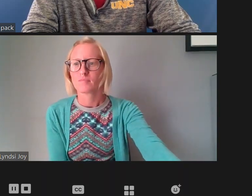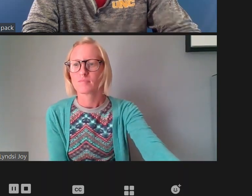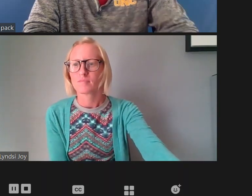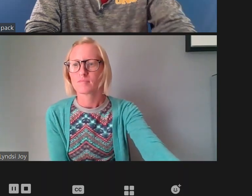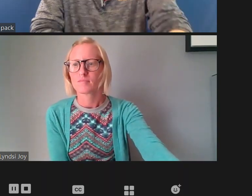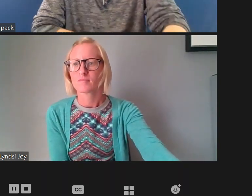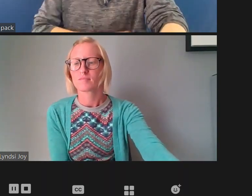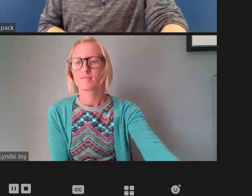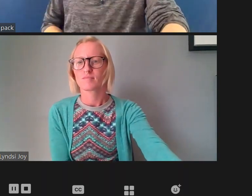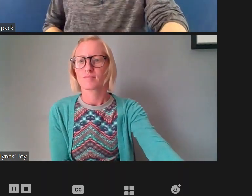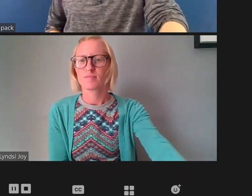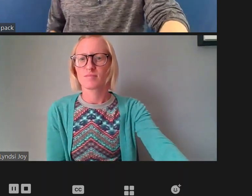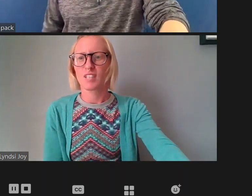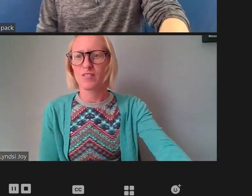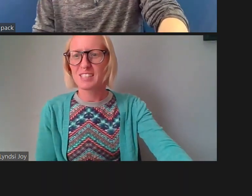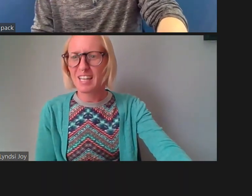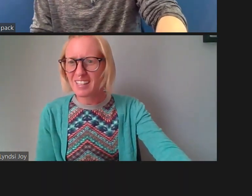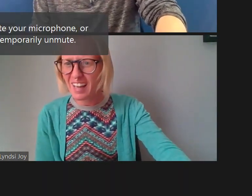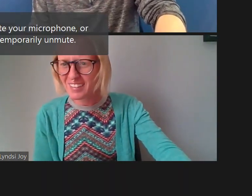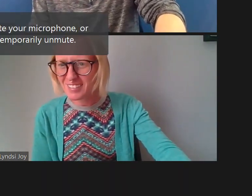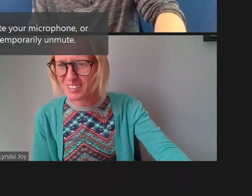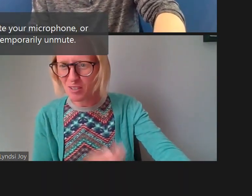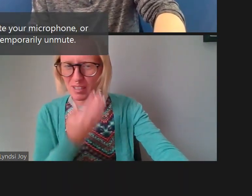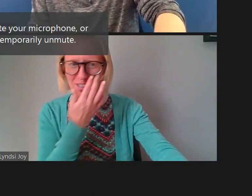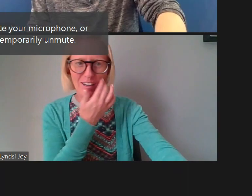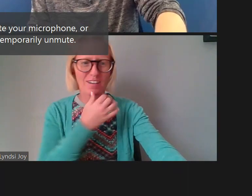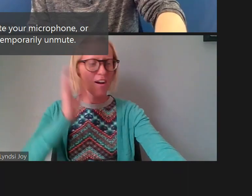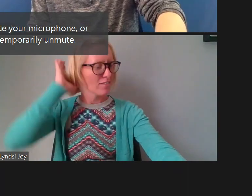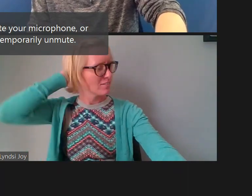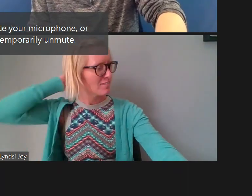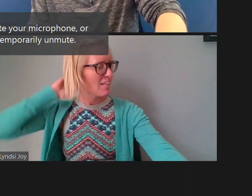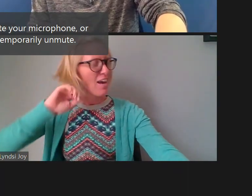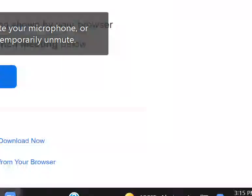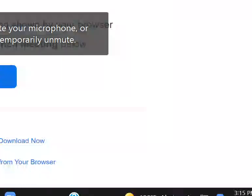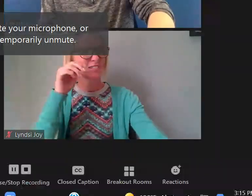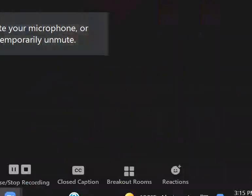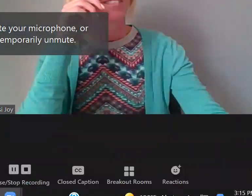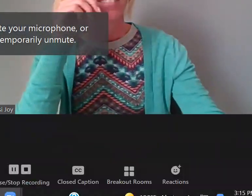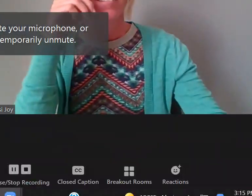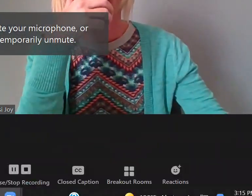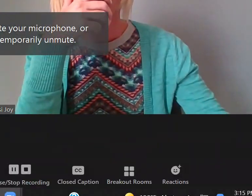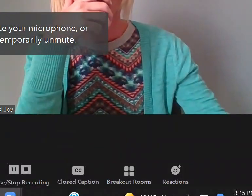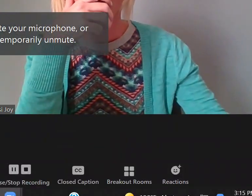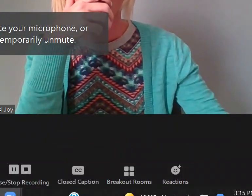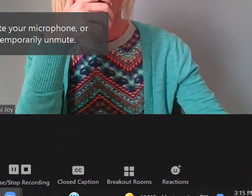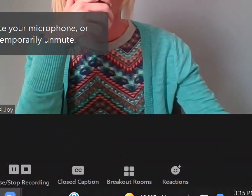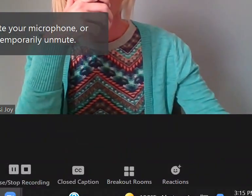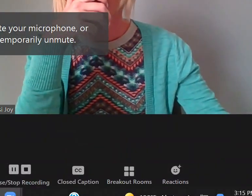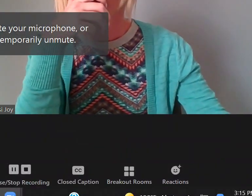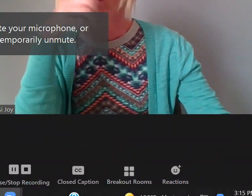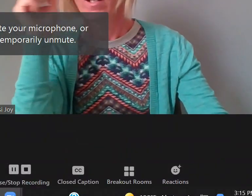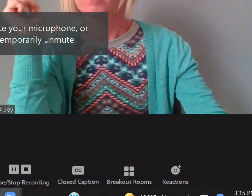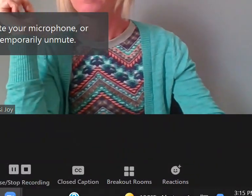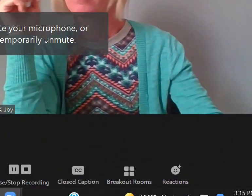Back to the meeting. Okay. Was that the end? Oh my God. Stop share.